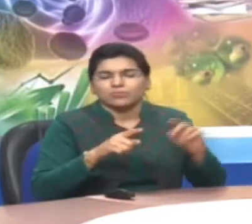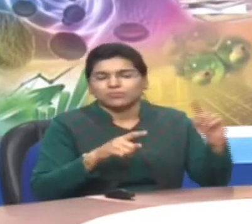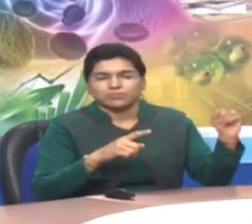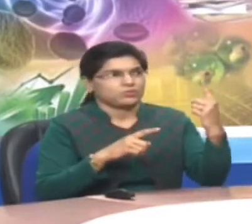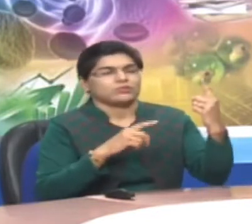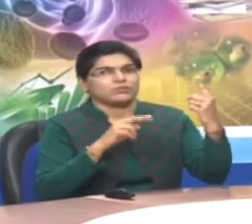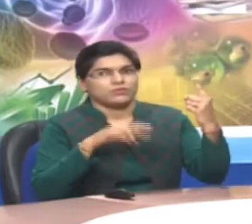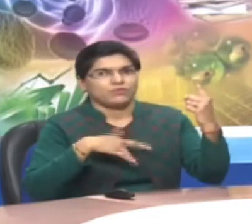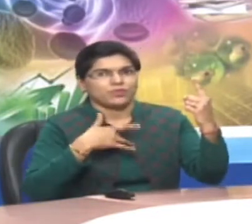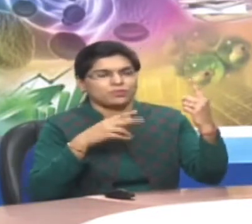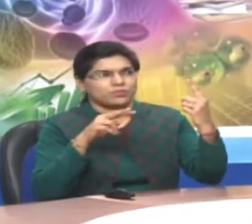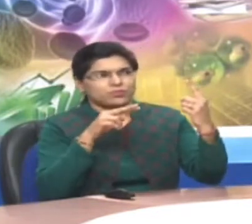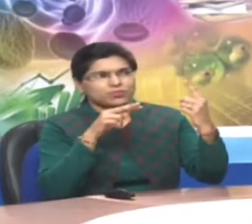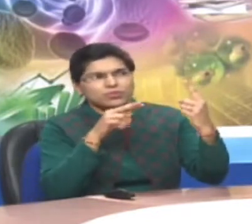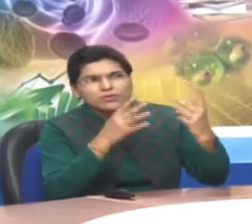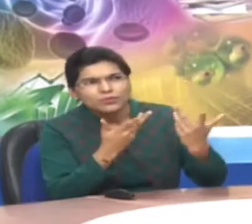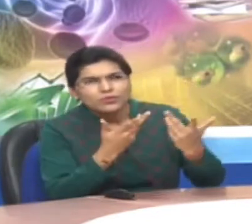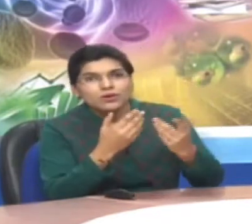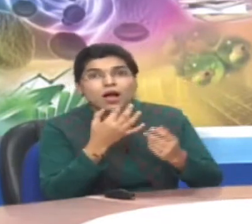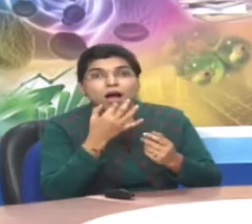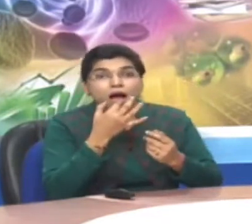surprise, Mr.